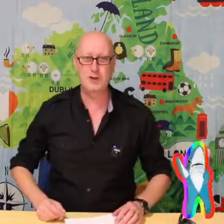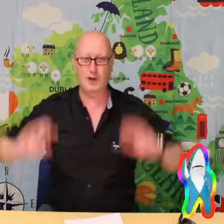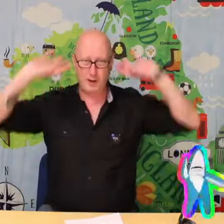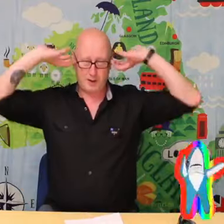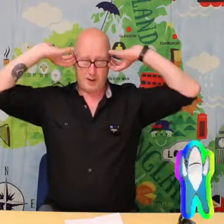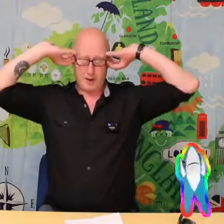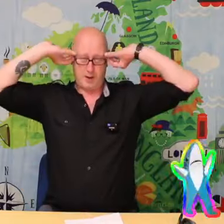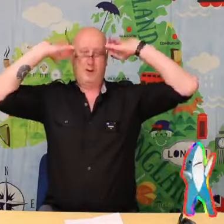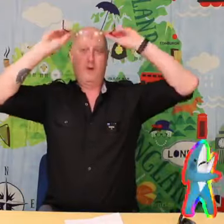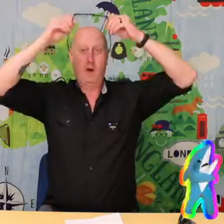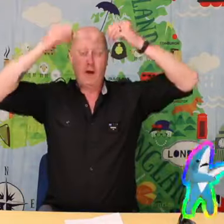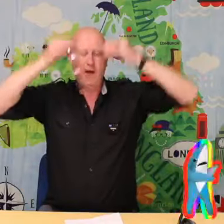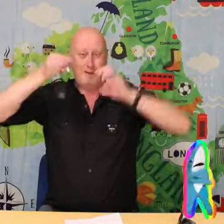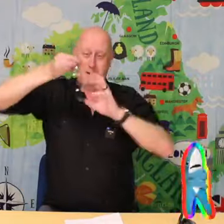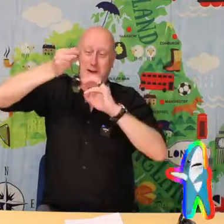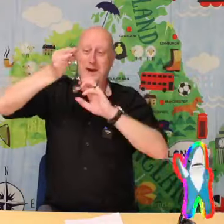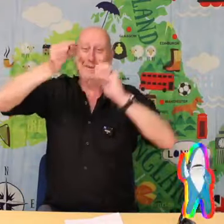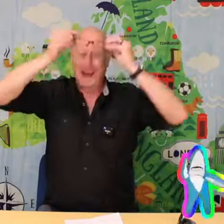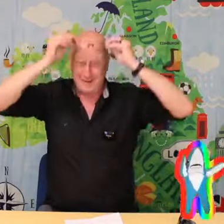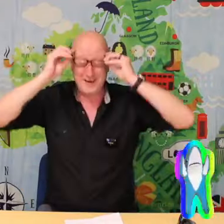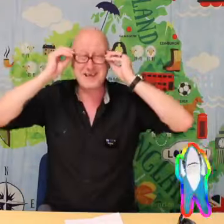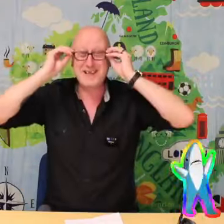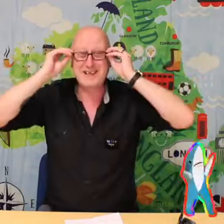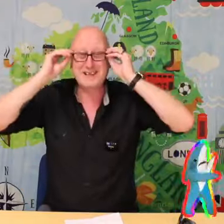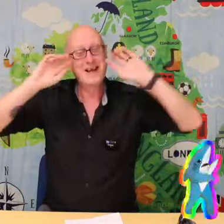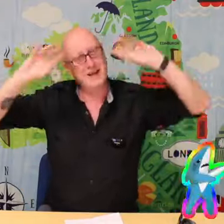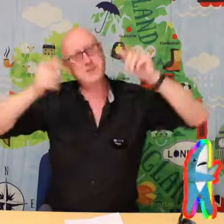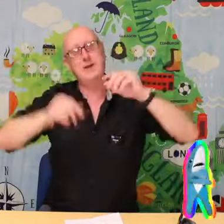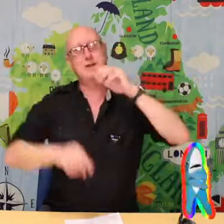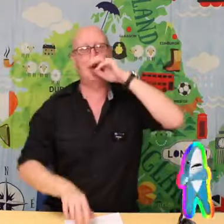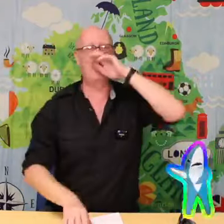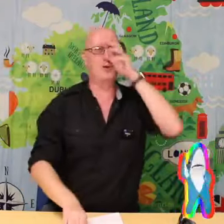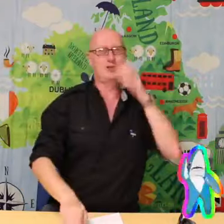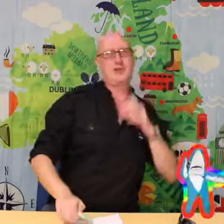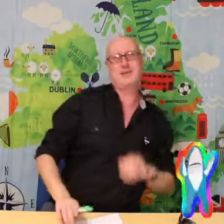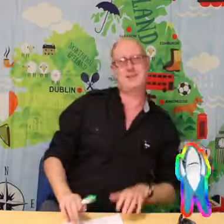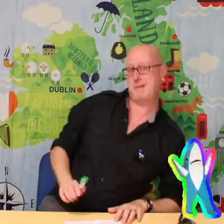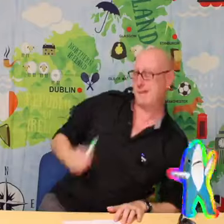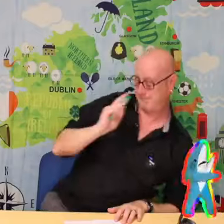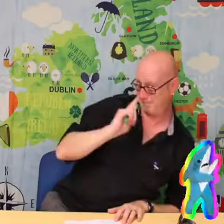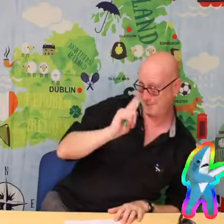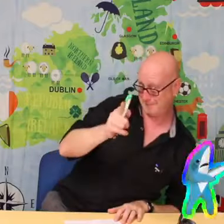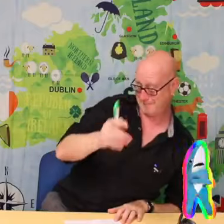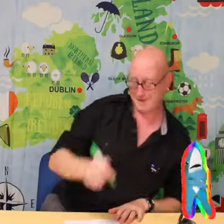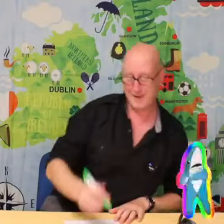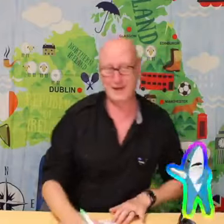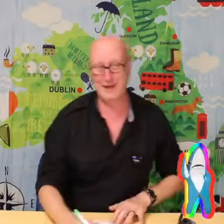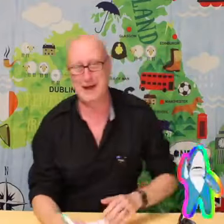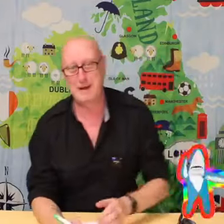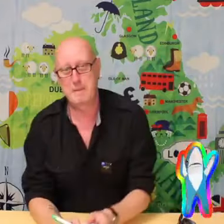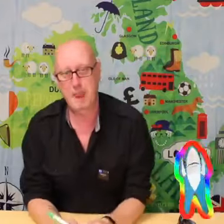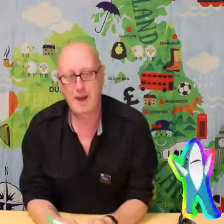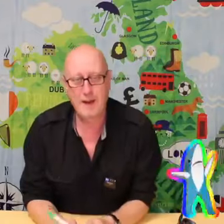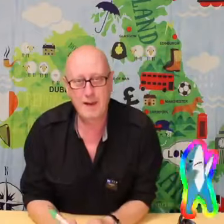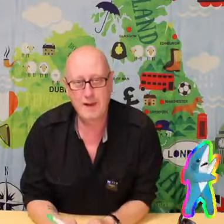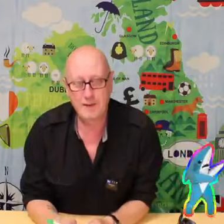enjoying. Oh, and I'm having a digs. That's what I call the rotator. There you go. So, hi, practice that